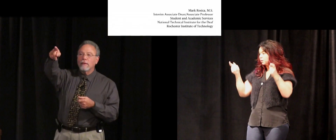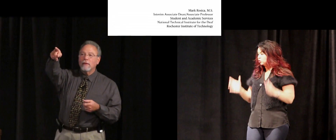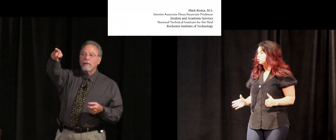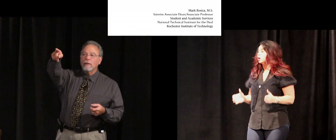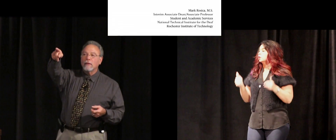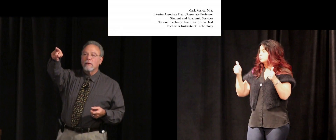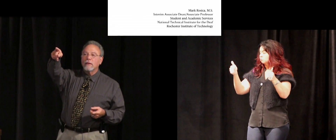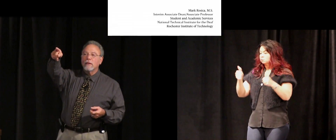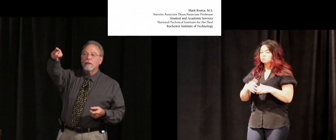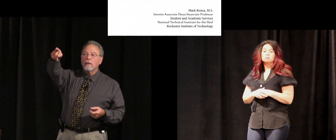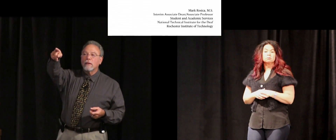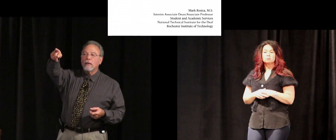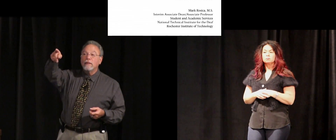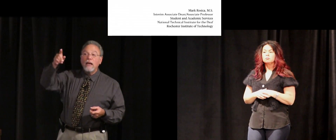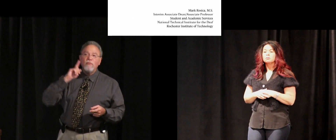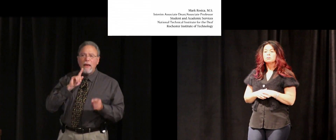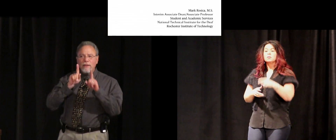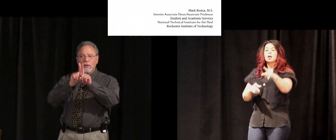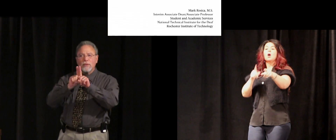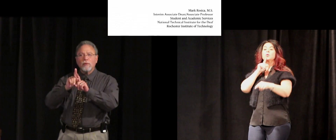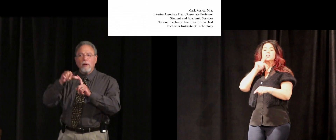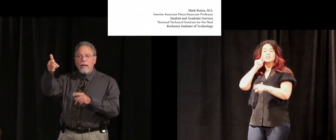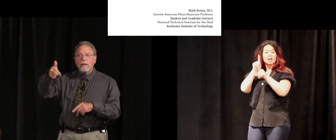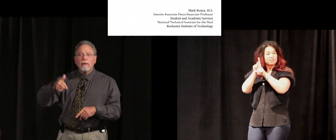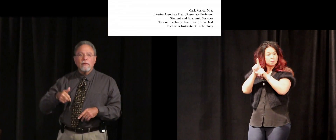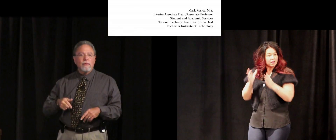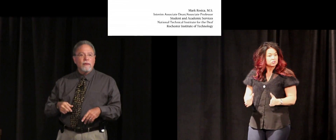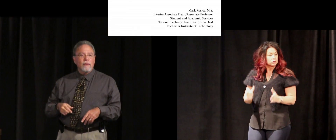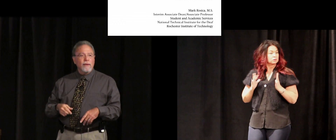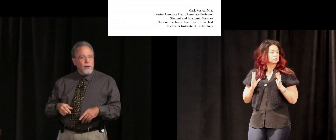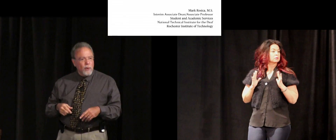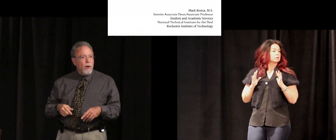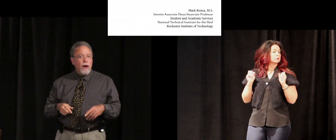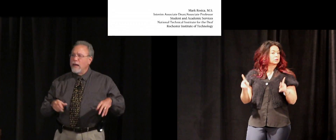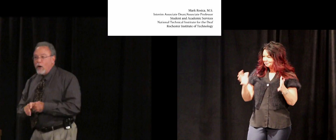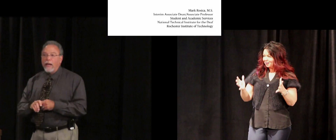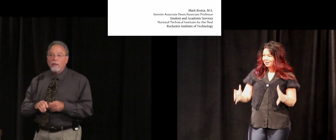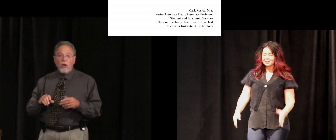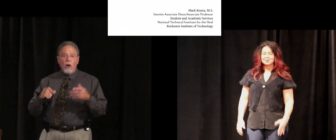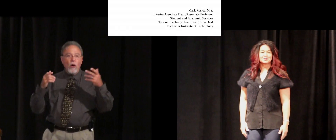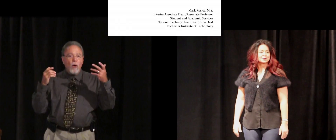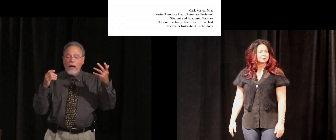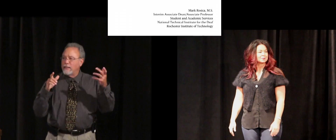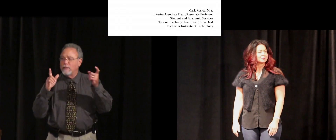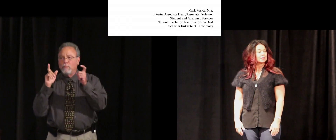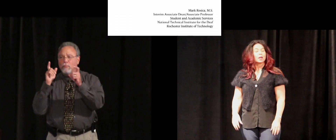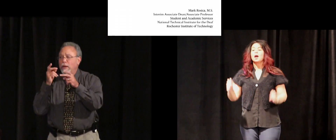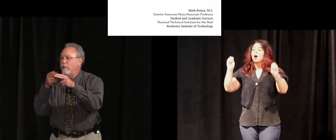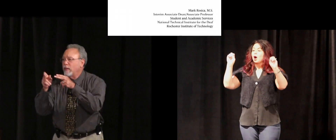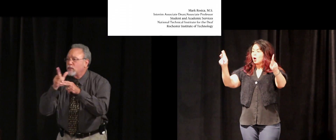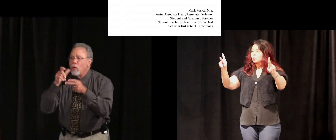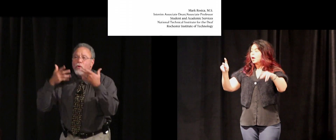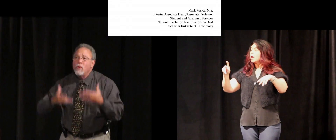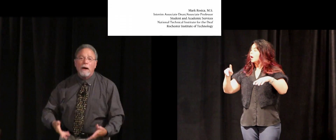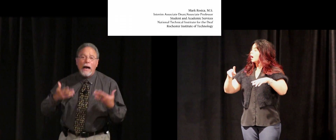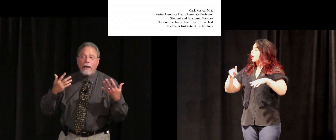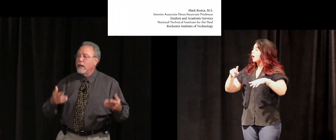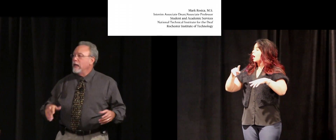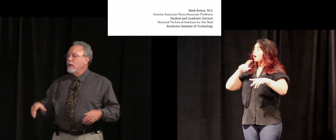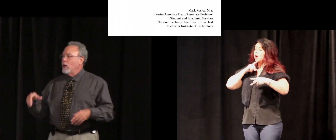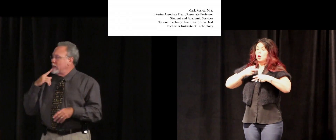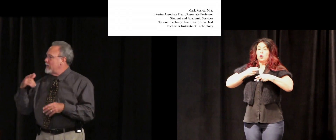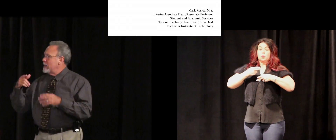They didn't like that, but I was the director, so they let me have my way. And I insisted that parents came for a weekend. We reduced